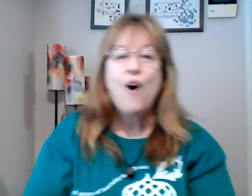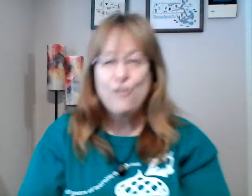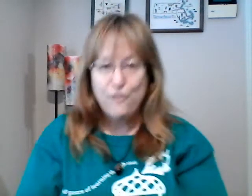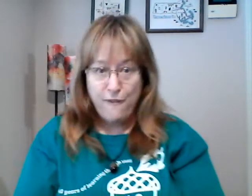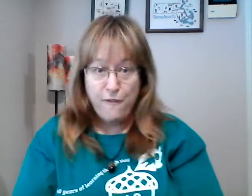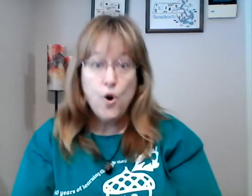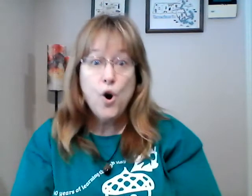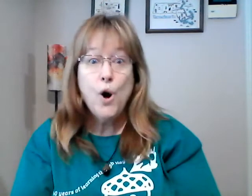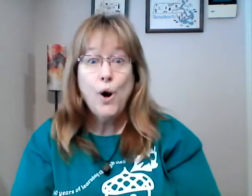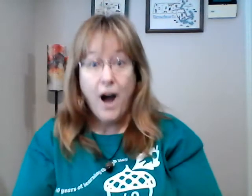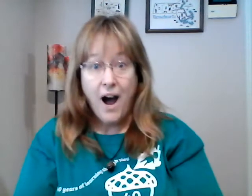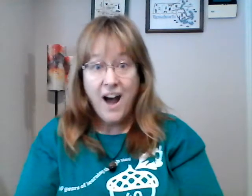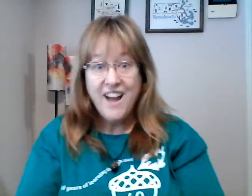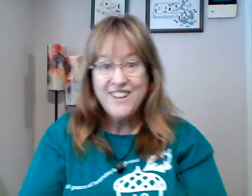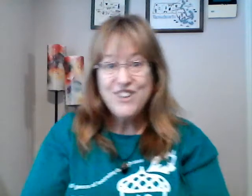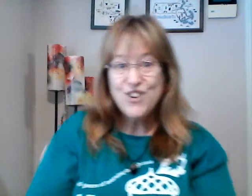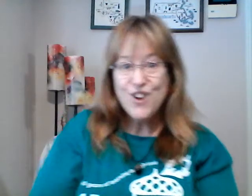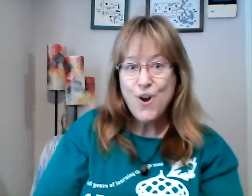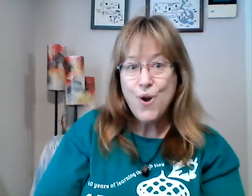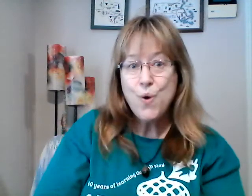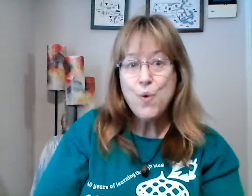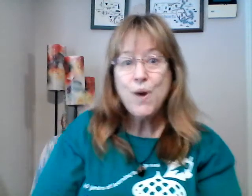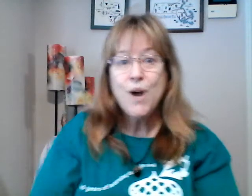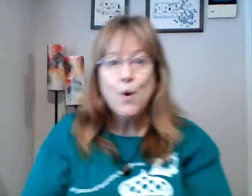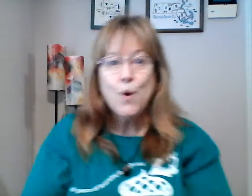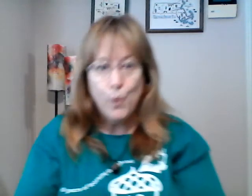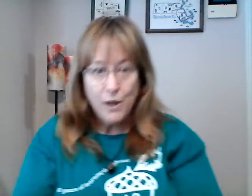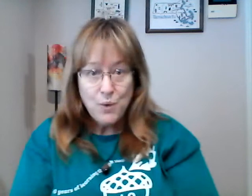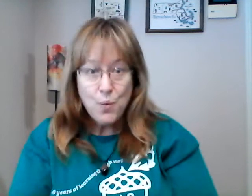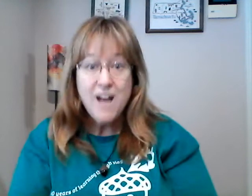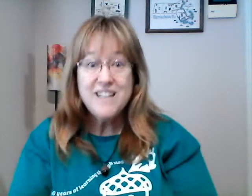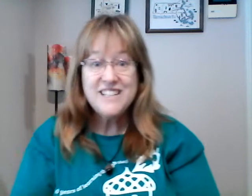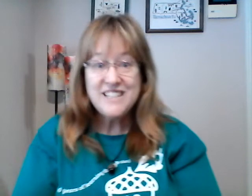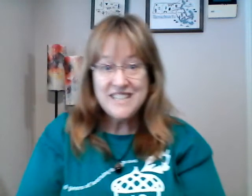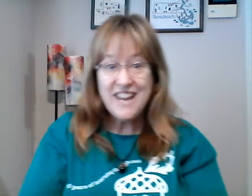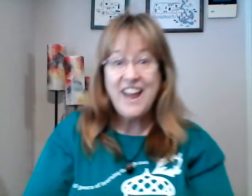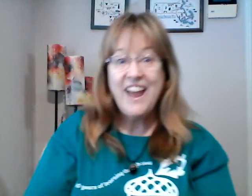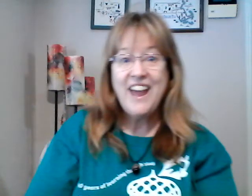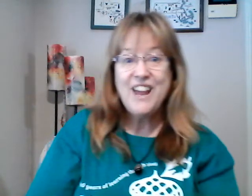For I know Will one day